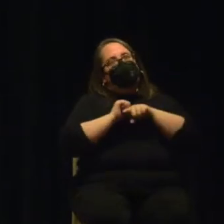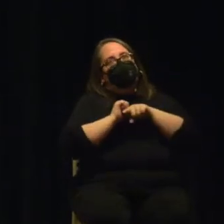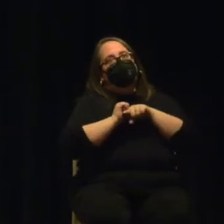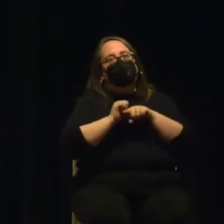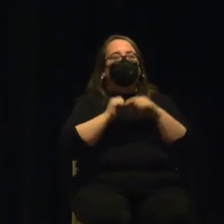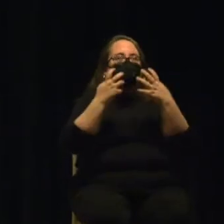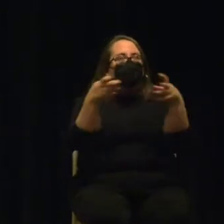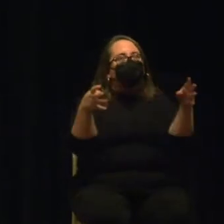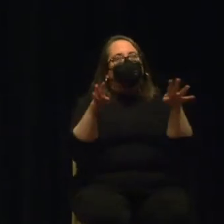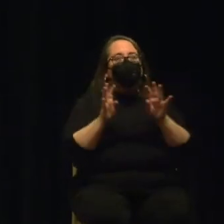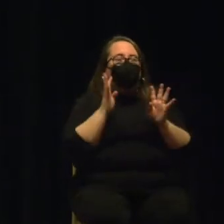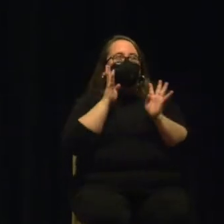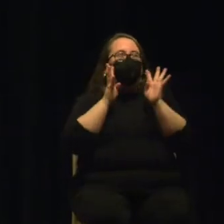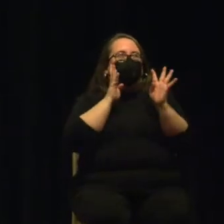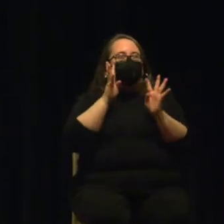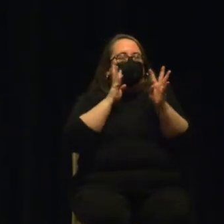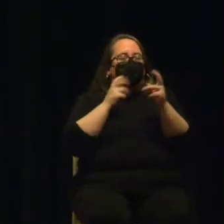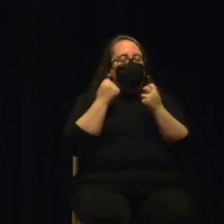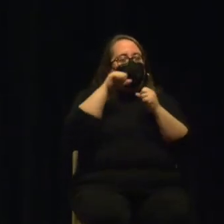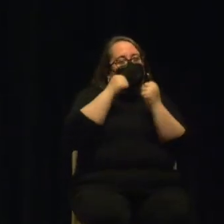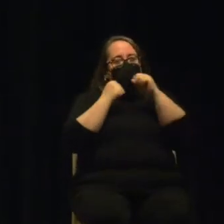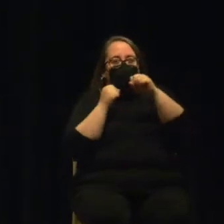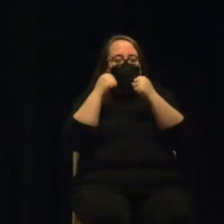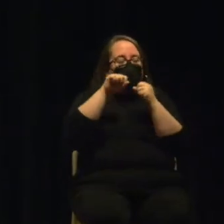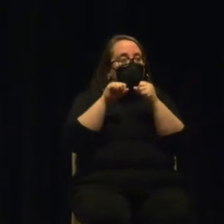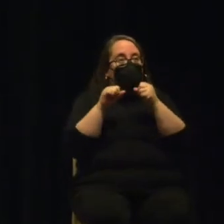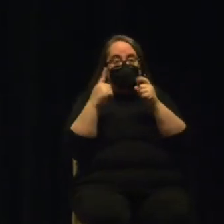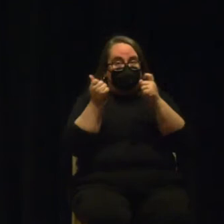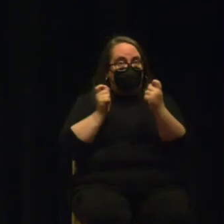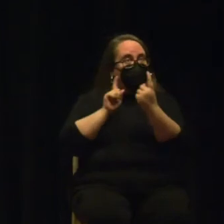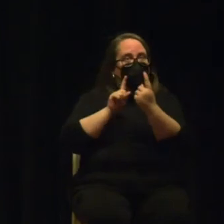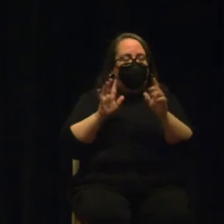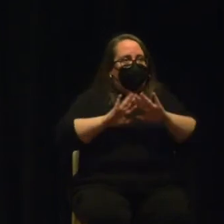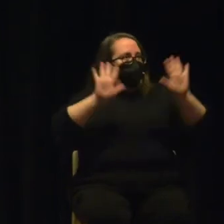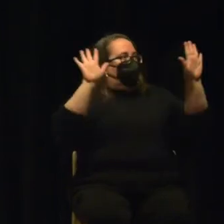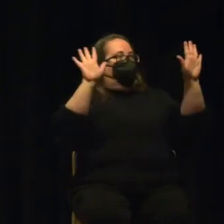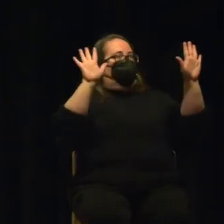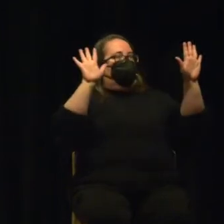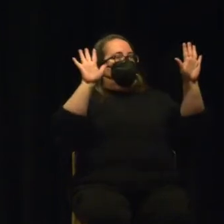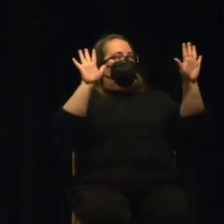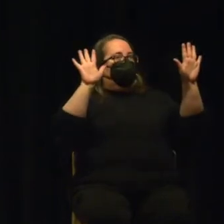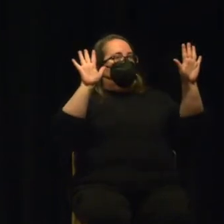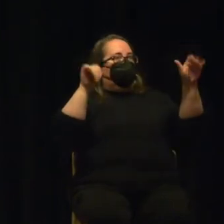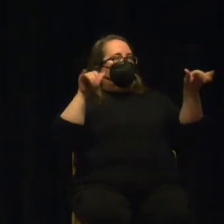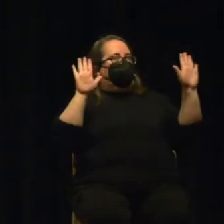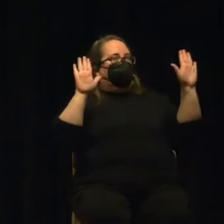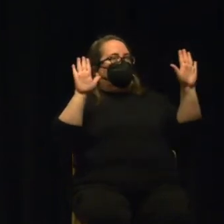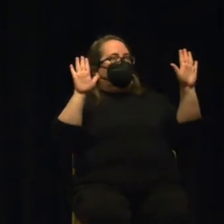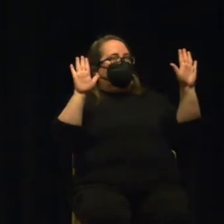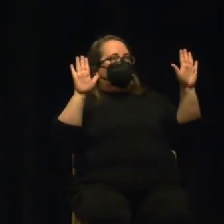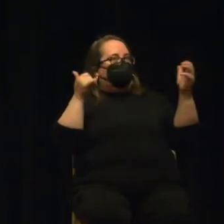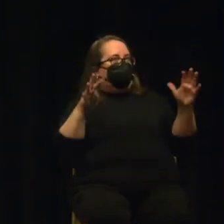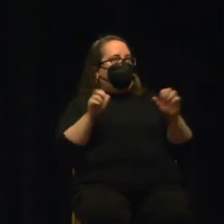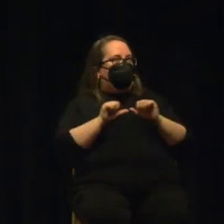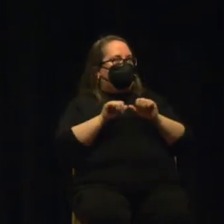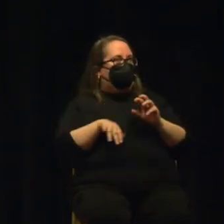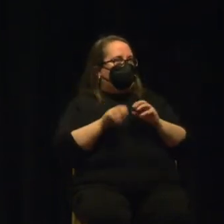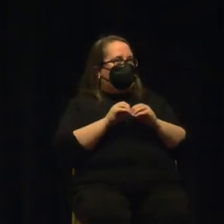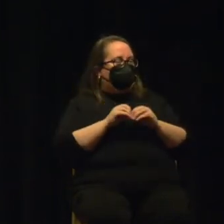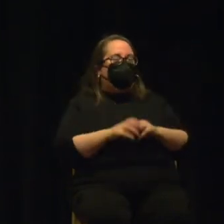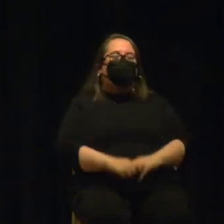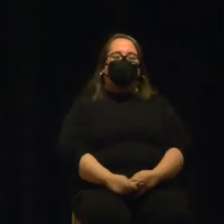like pretend that I'm learning to box. But the moment you got a match on Saturday, he was like, I'm probably gonna have to quit boxing. And I'm like,